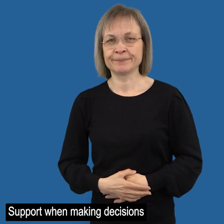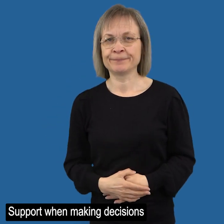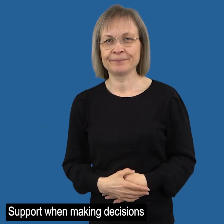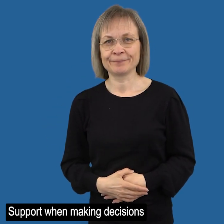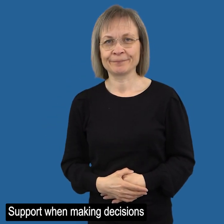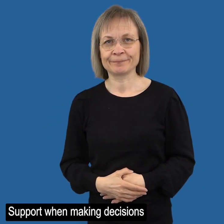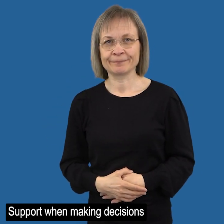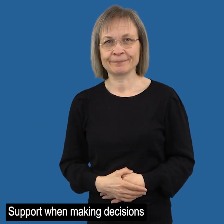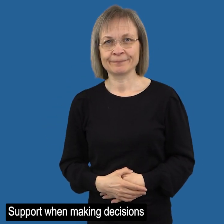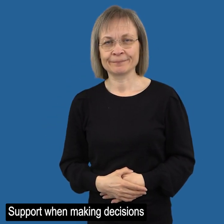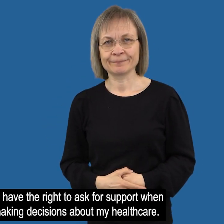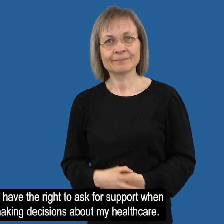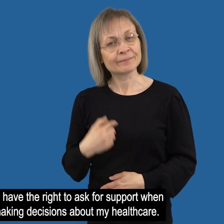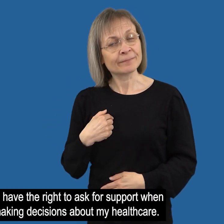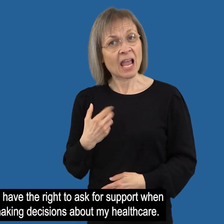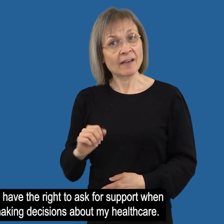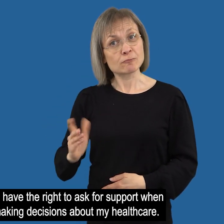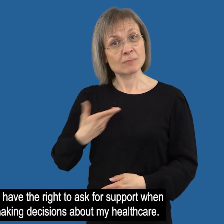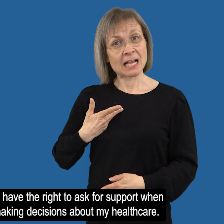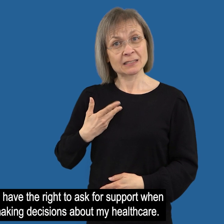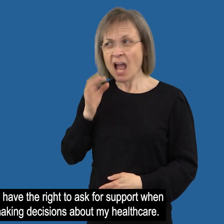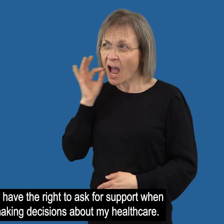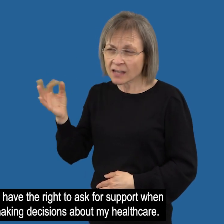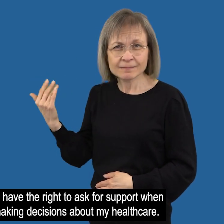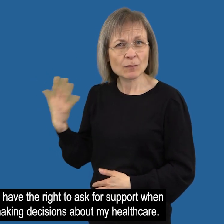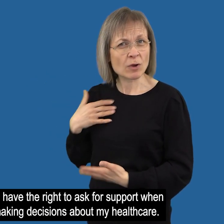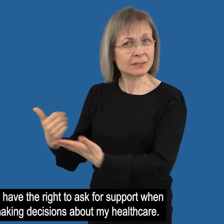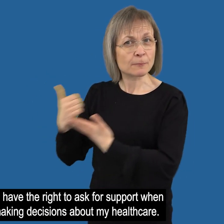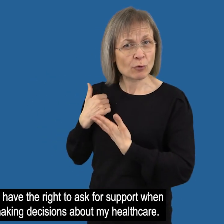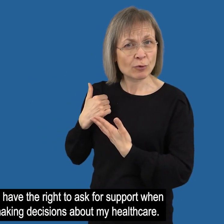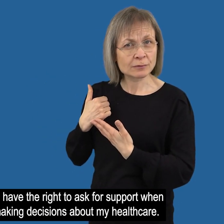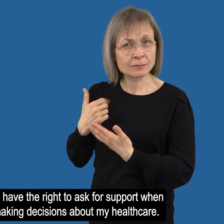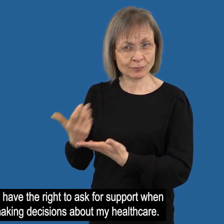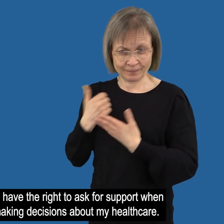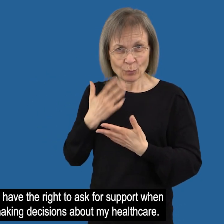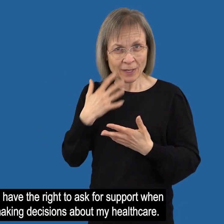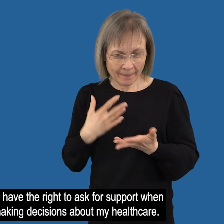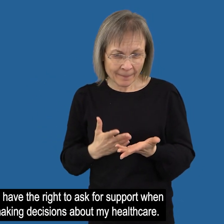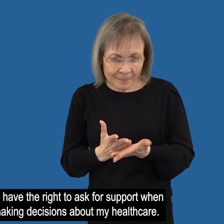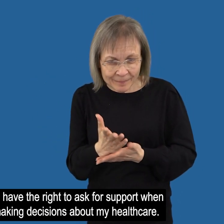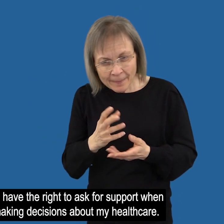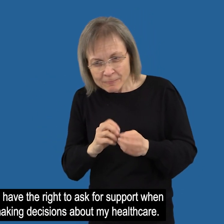Support when making decisions. I have the right to ask for support when making decisions about my healthcare.